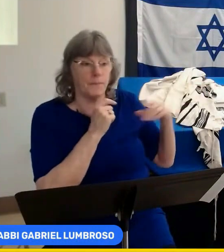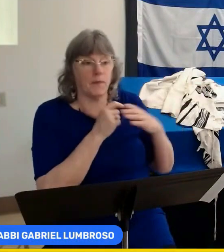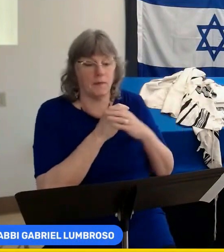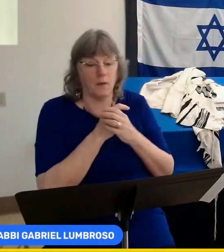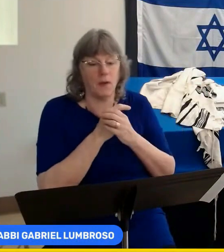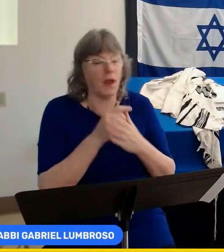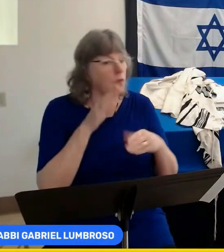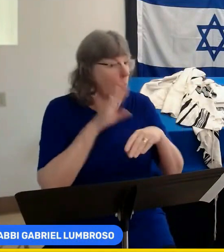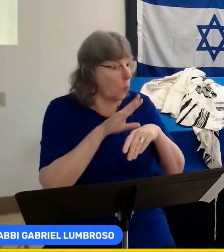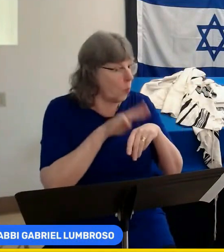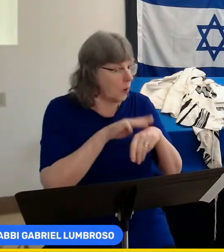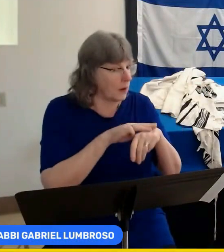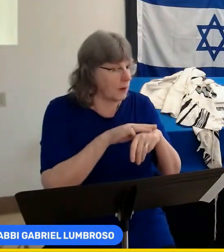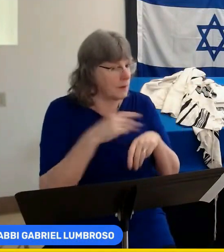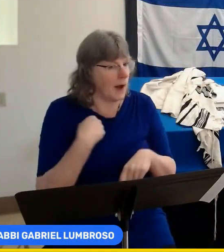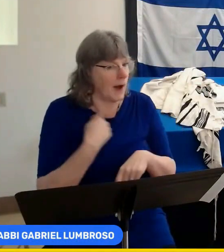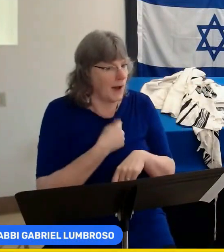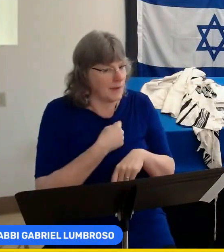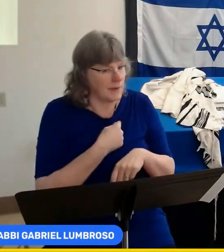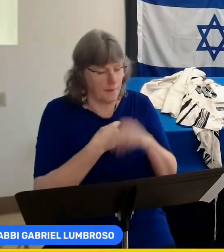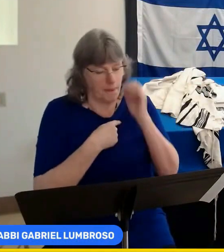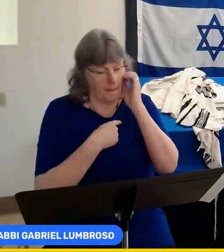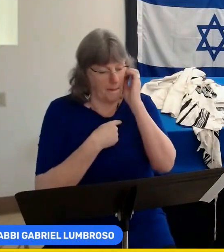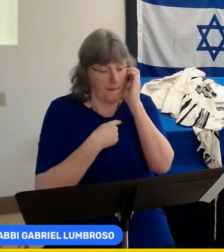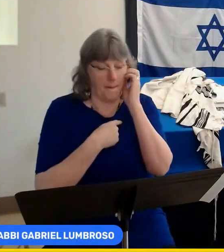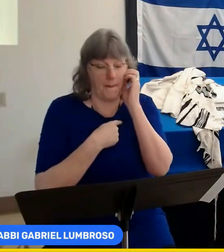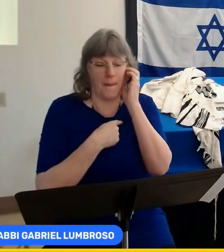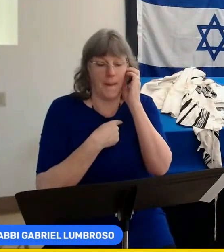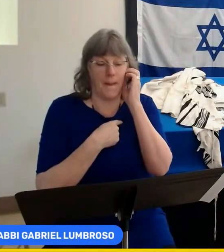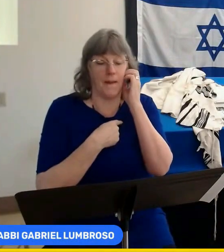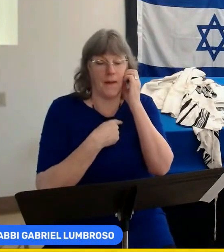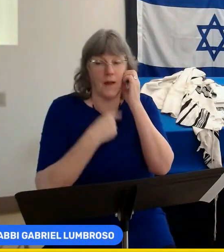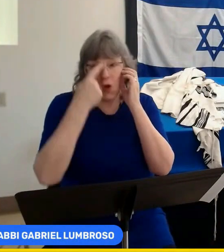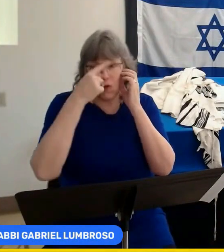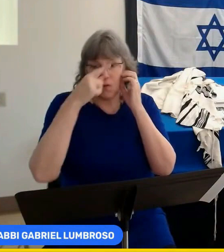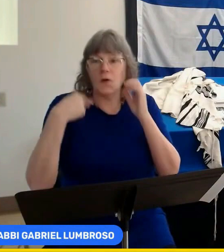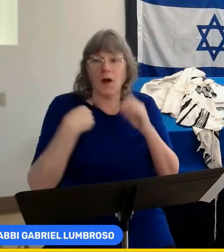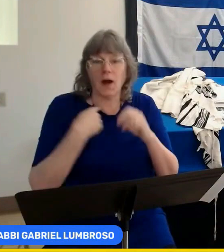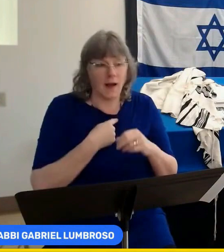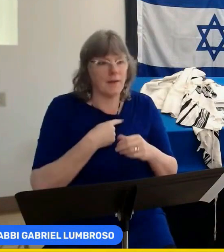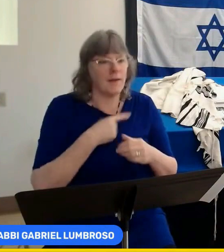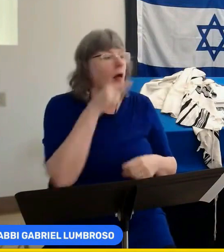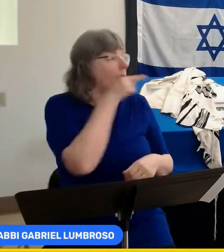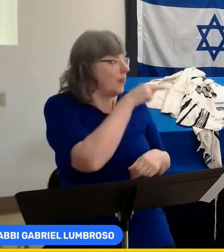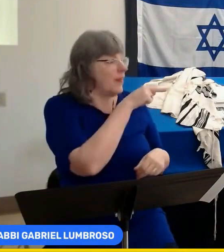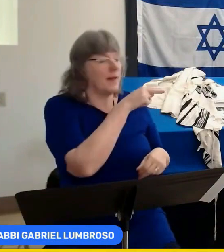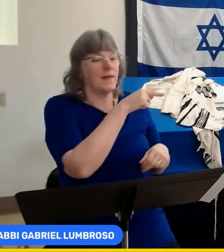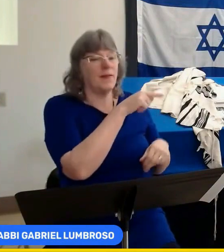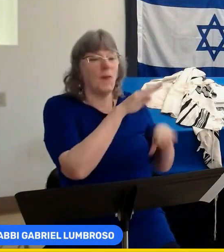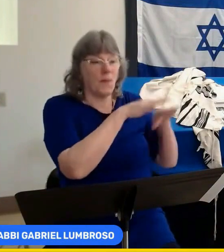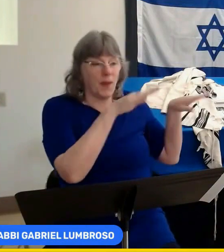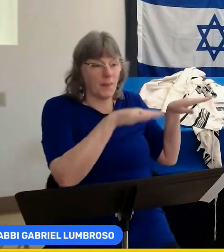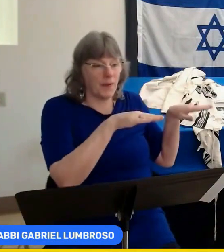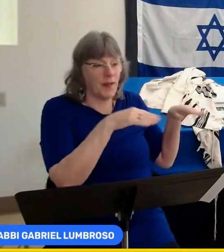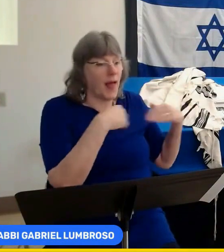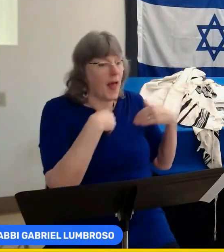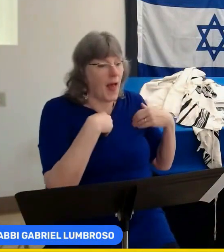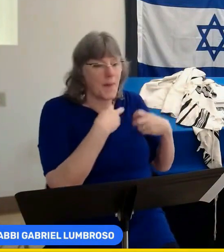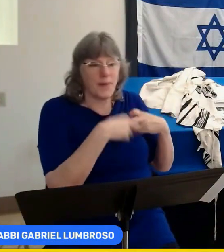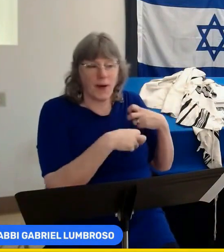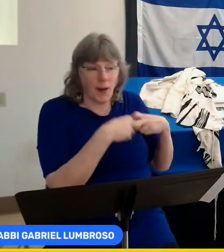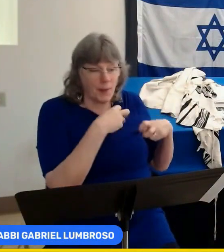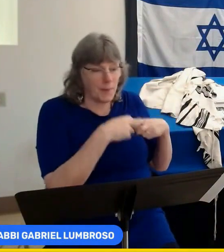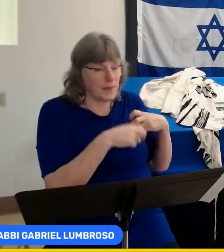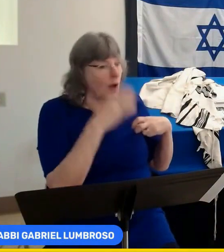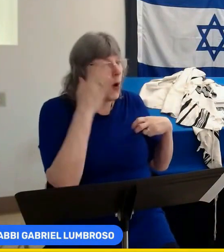us. To us. It's for us they went through that. It's a bit like parents go through